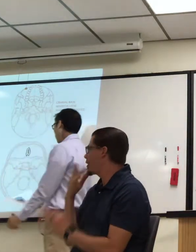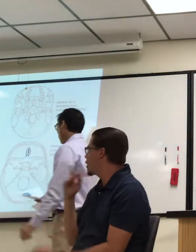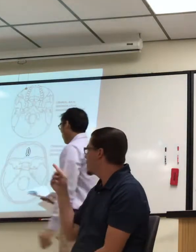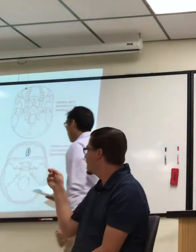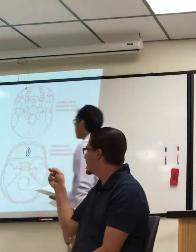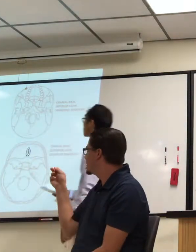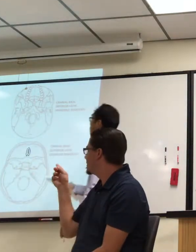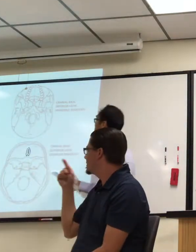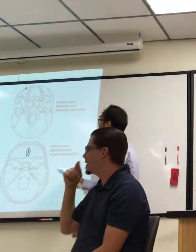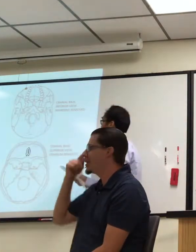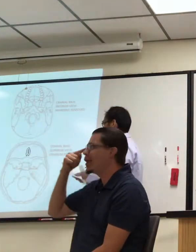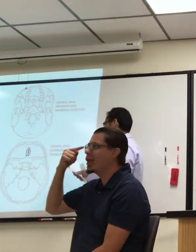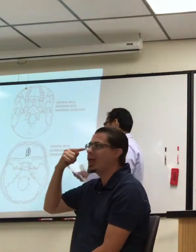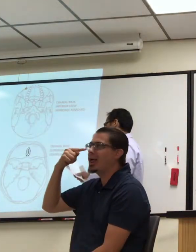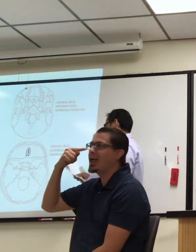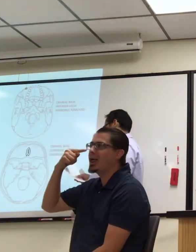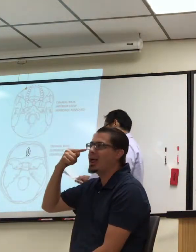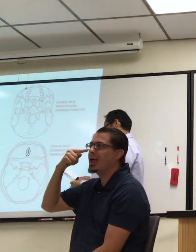lateral view there.